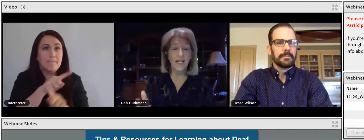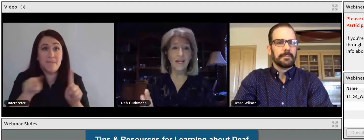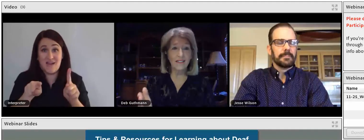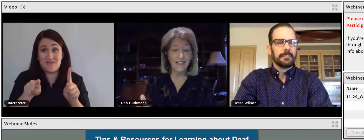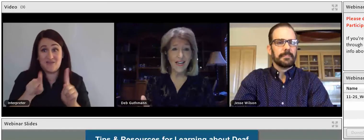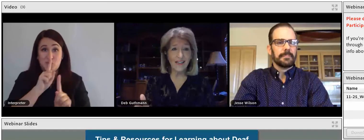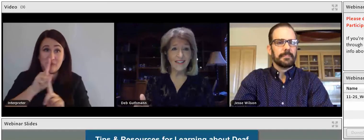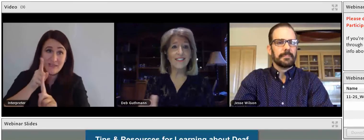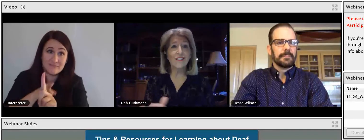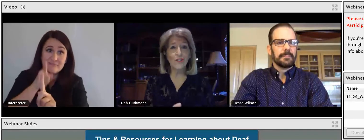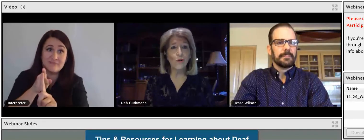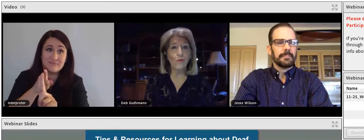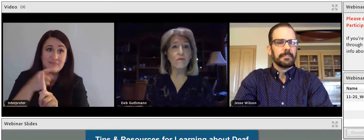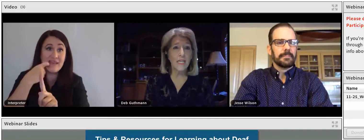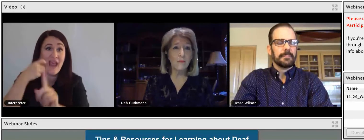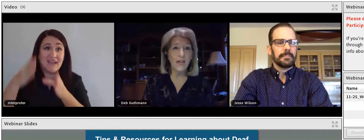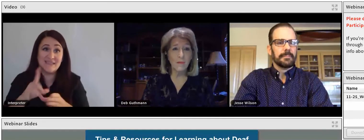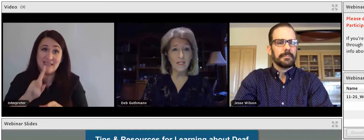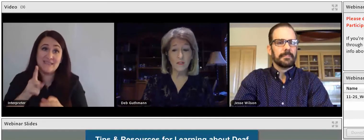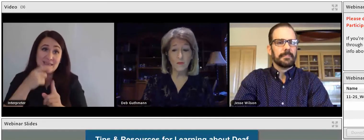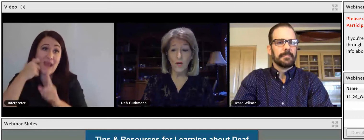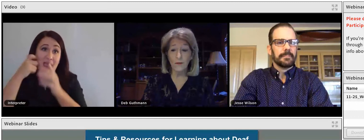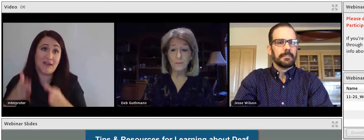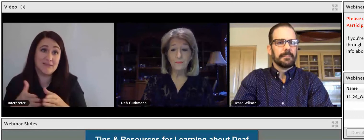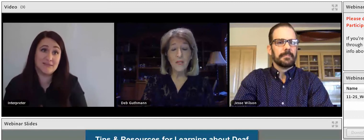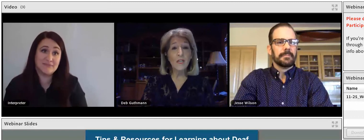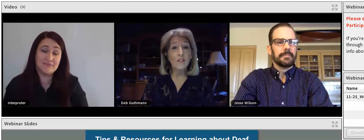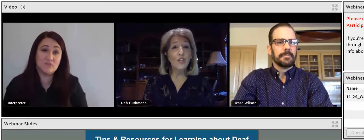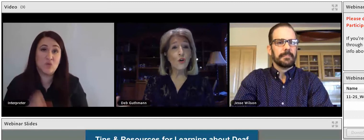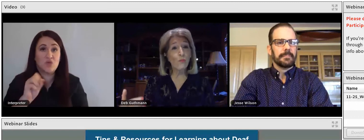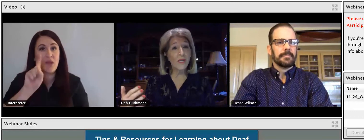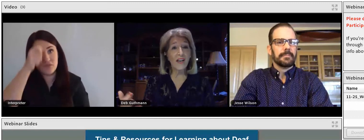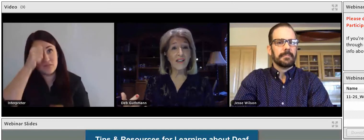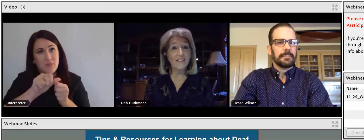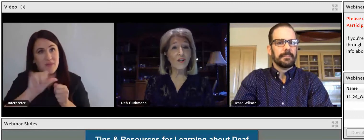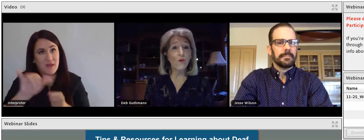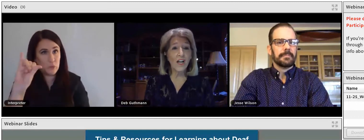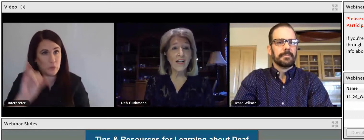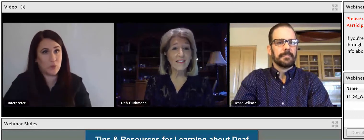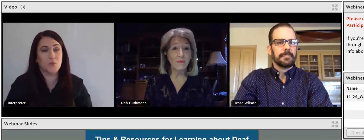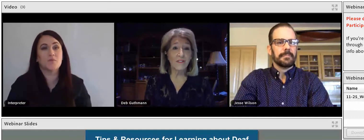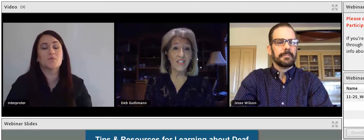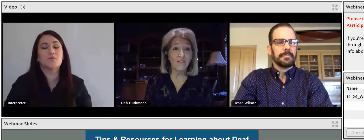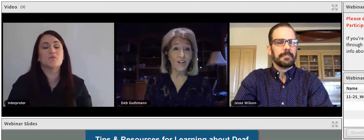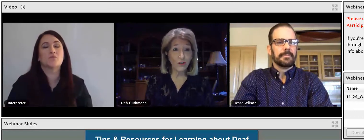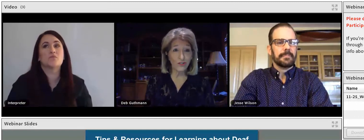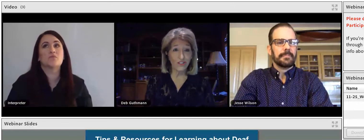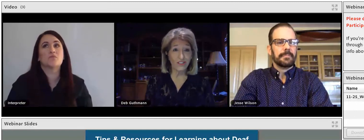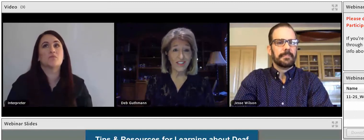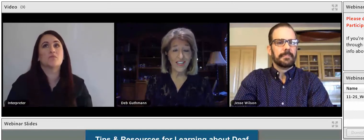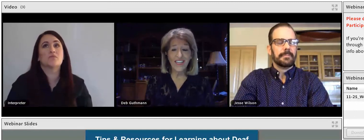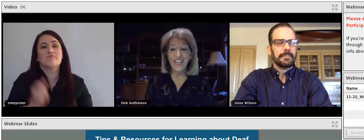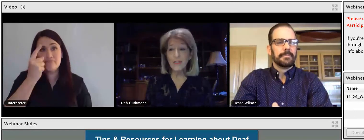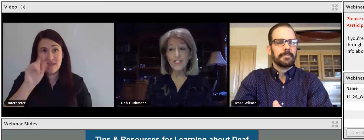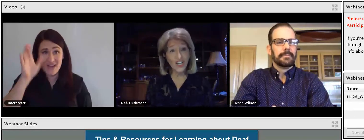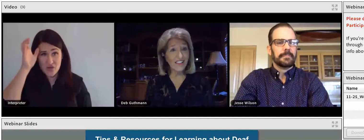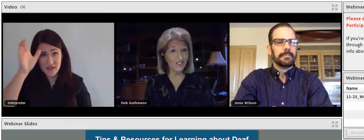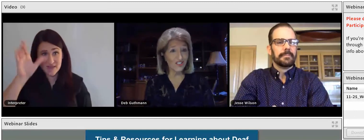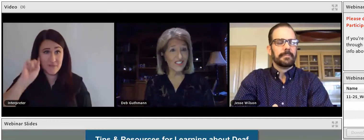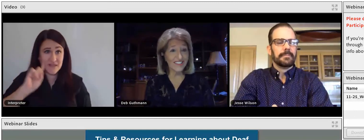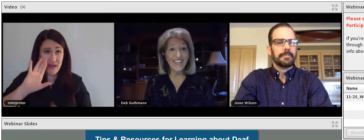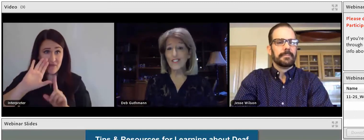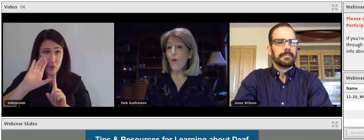end, an addict's an addict. So keep that in mind as well. So because the whole concept of deaf culture